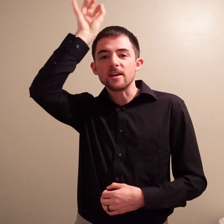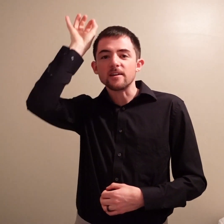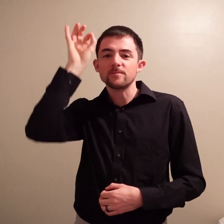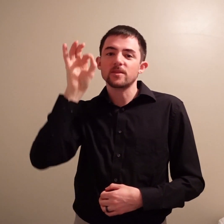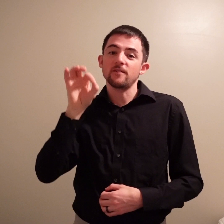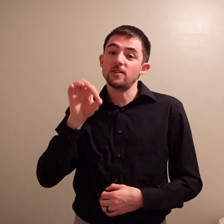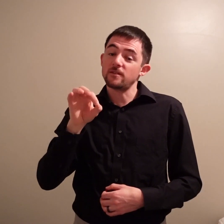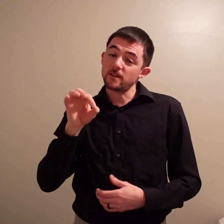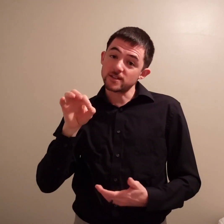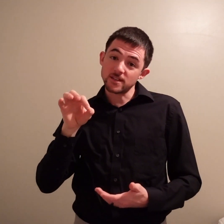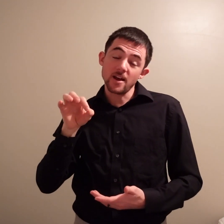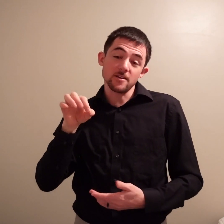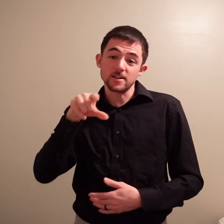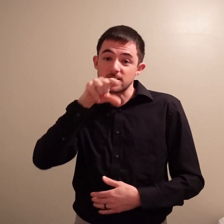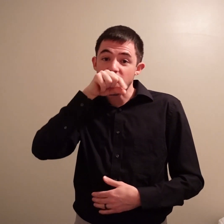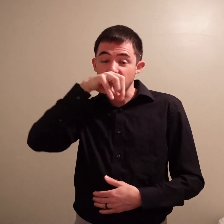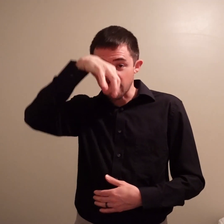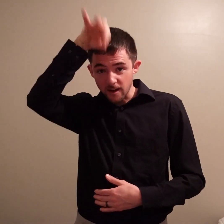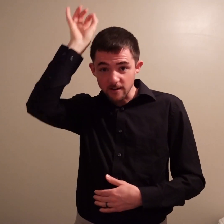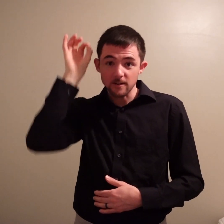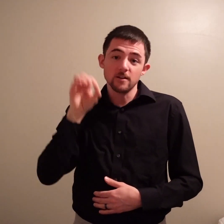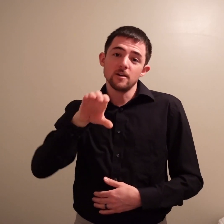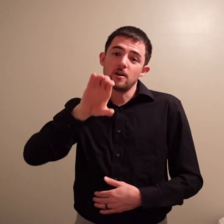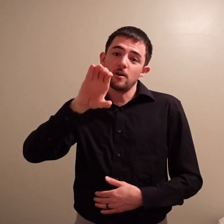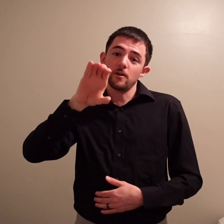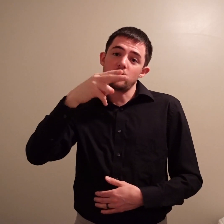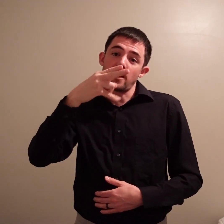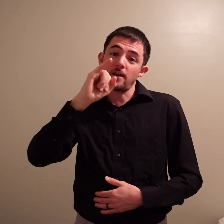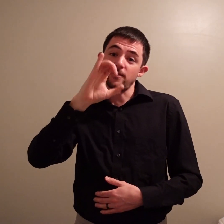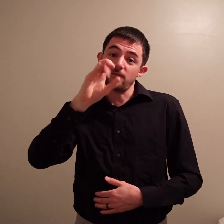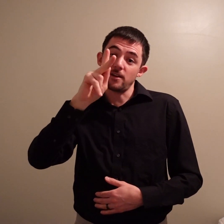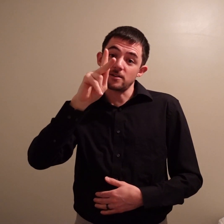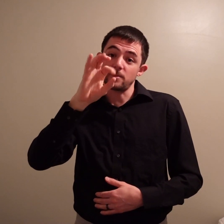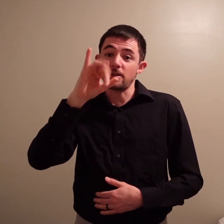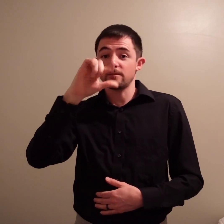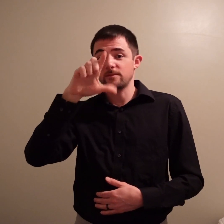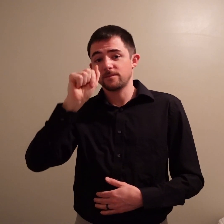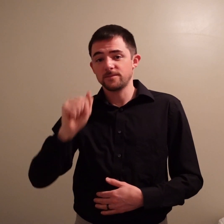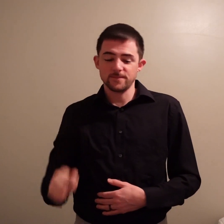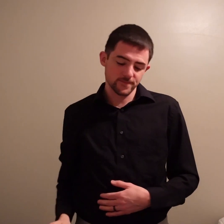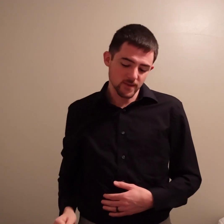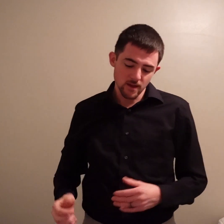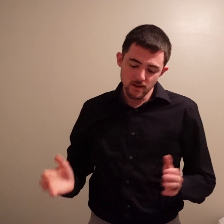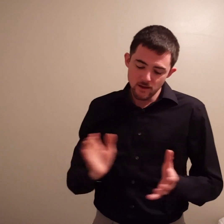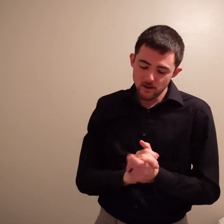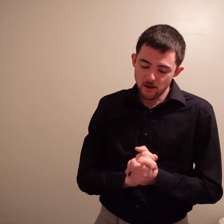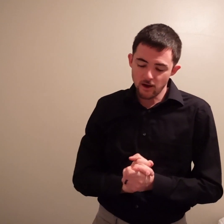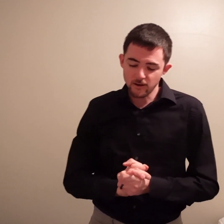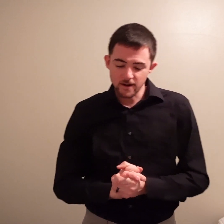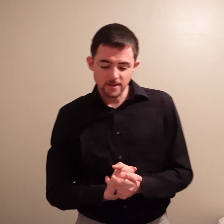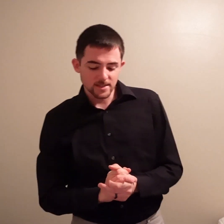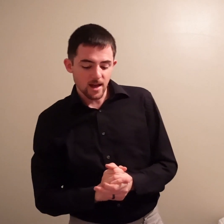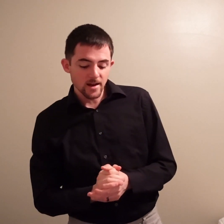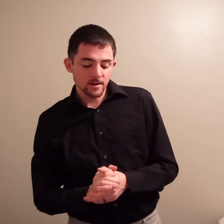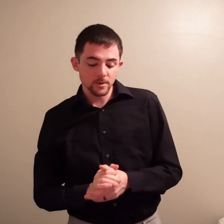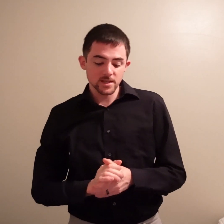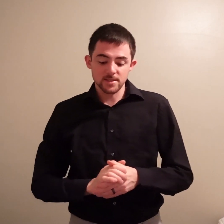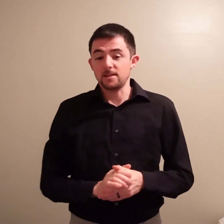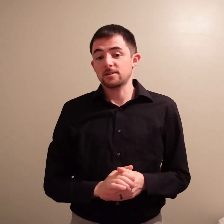Chick-fil-A. If there's a sign, you can just sign it like I did, or you might have to finger spell it. All right, sign number 6, we're